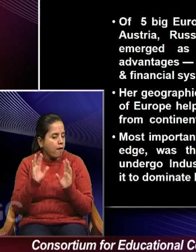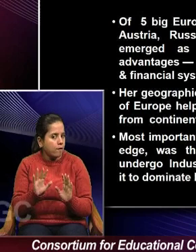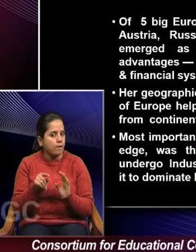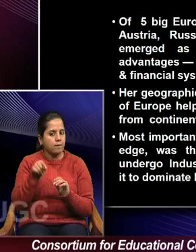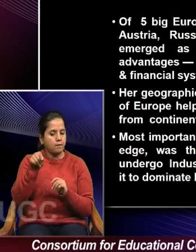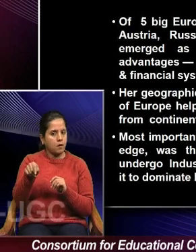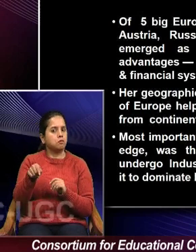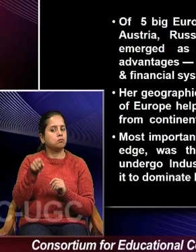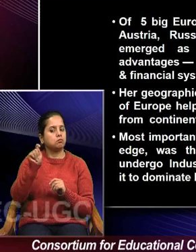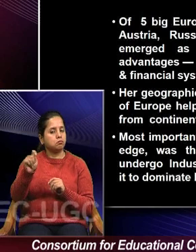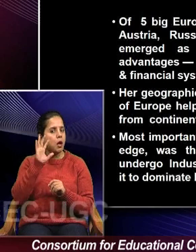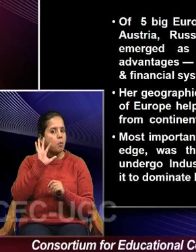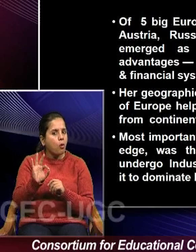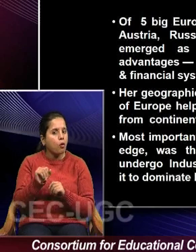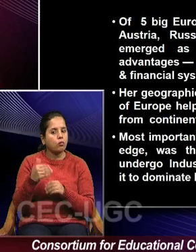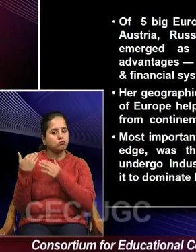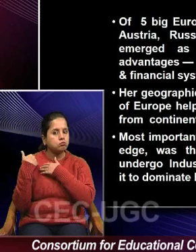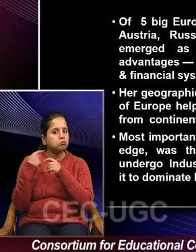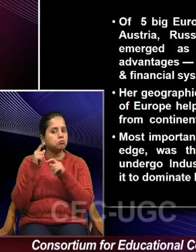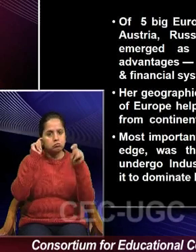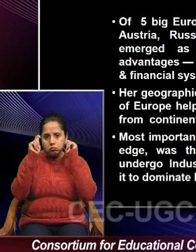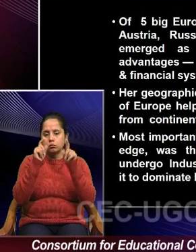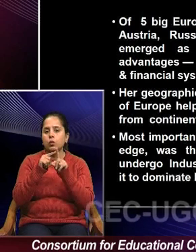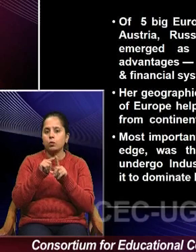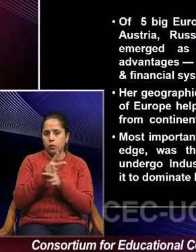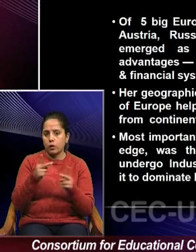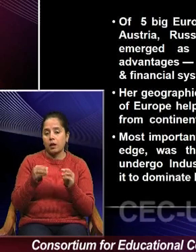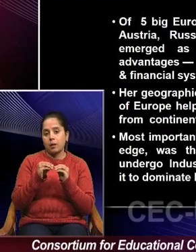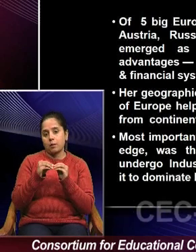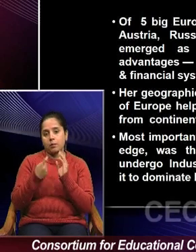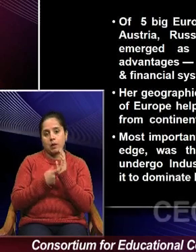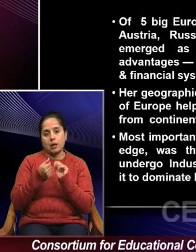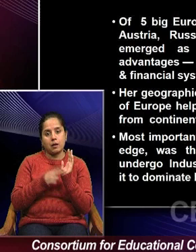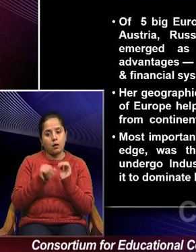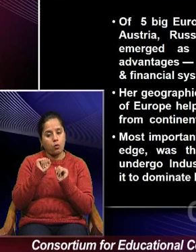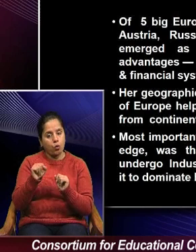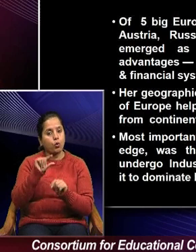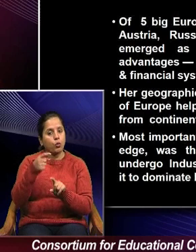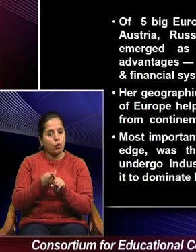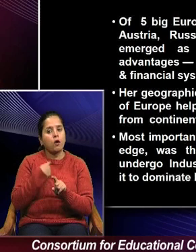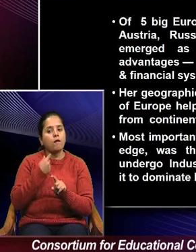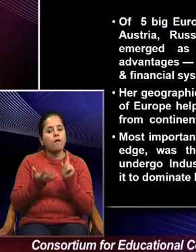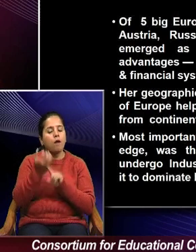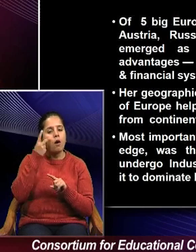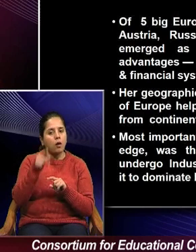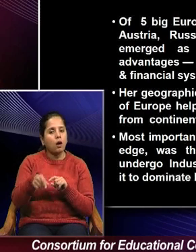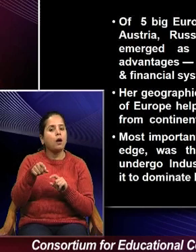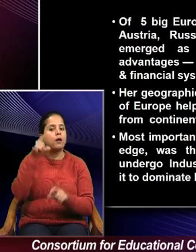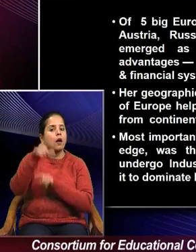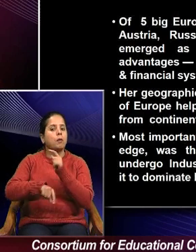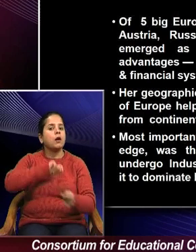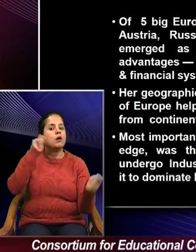which are also playing an important role, especially Britain for that matter, because we find that industrial